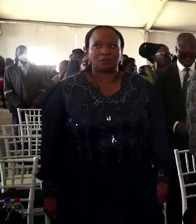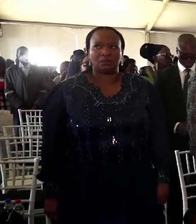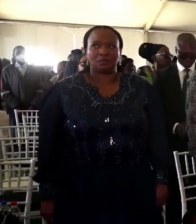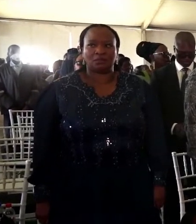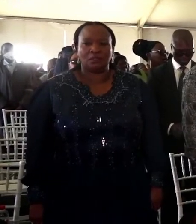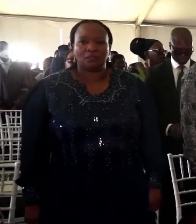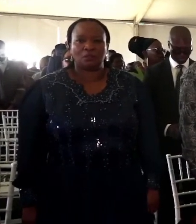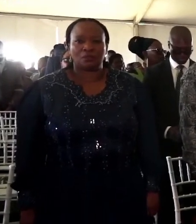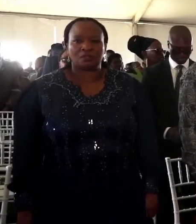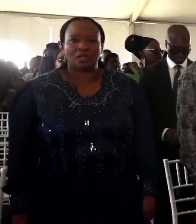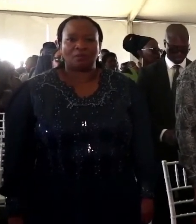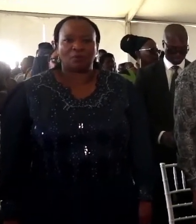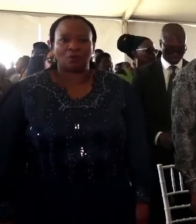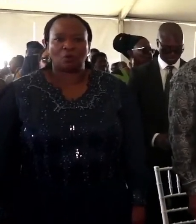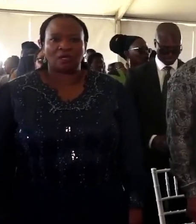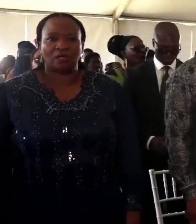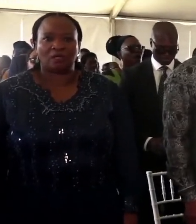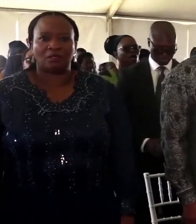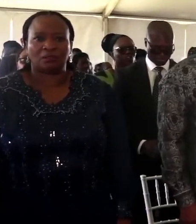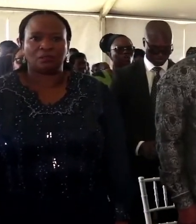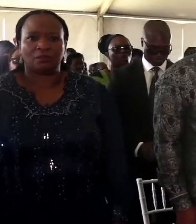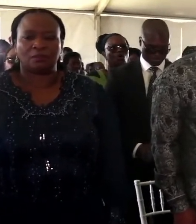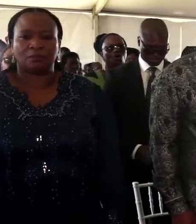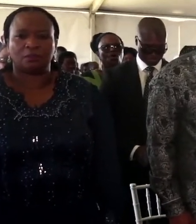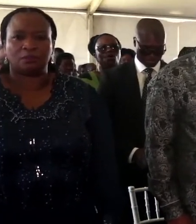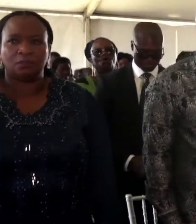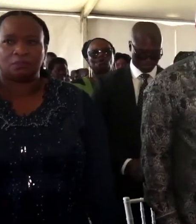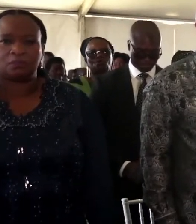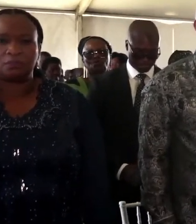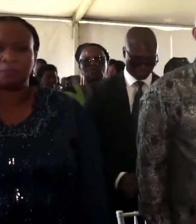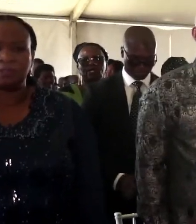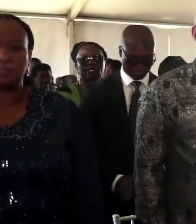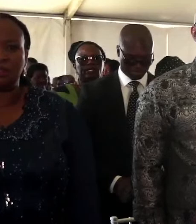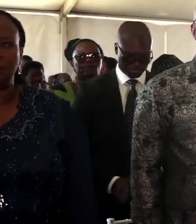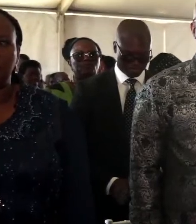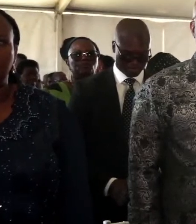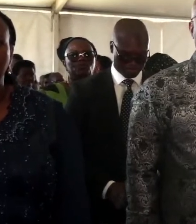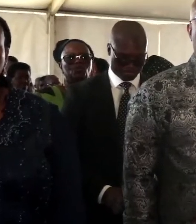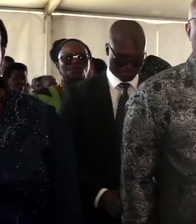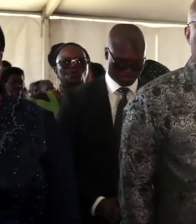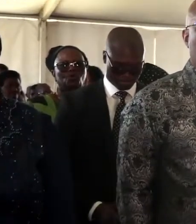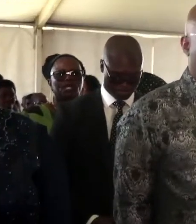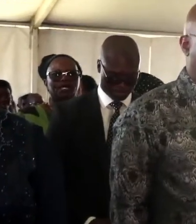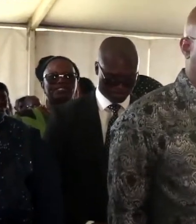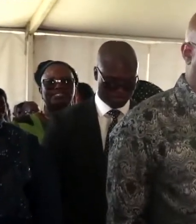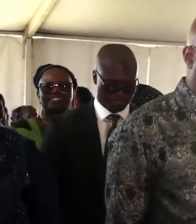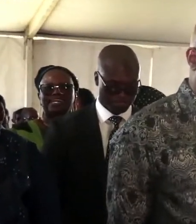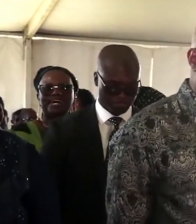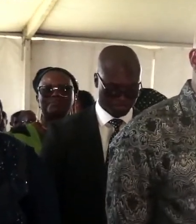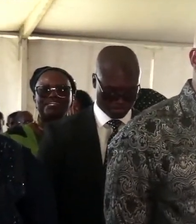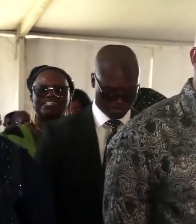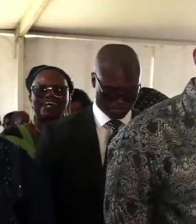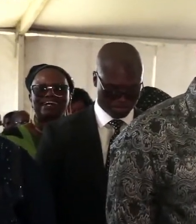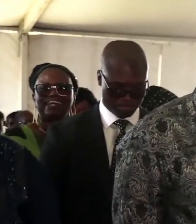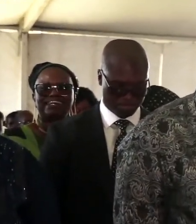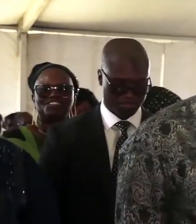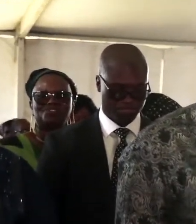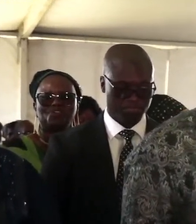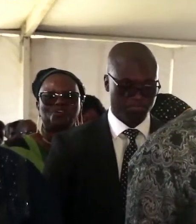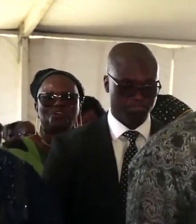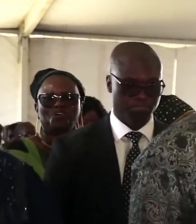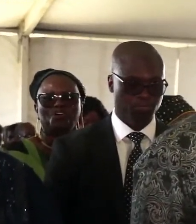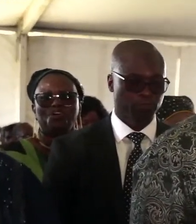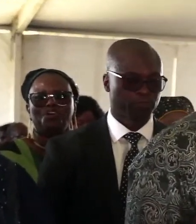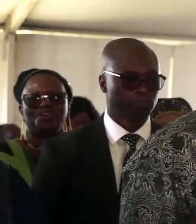atina, usapo lwayo, mure na buluka sichaba saesu.